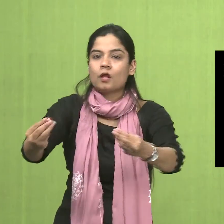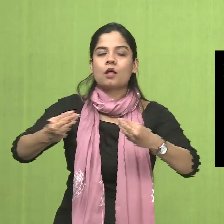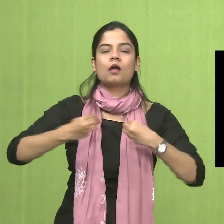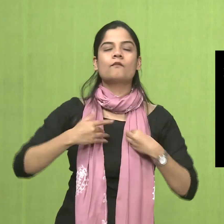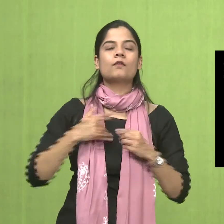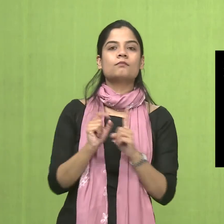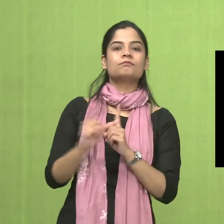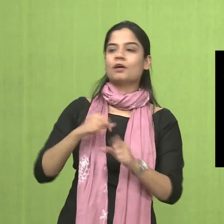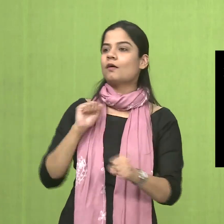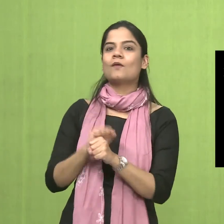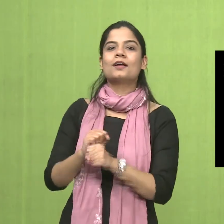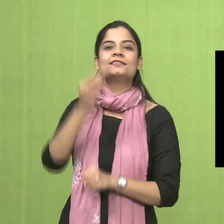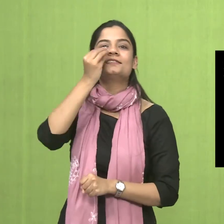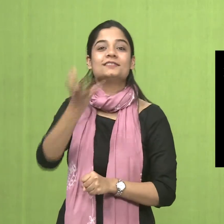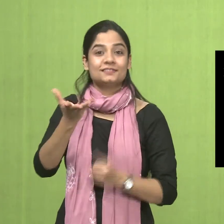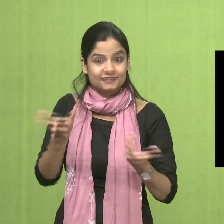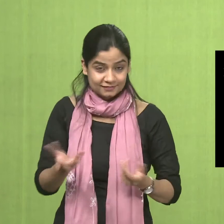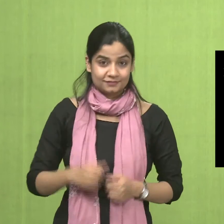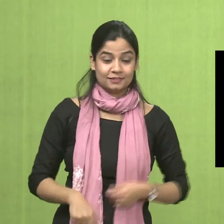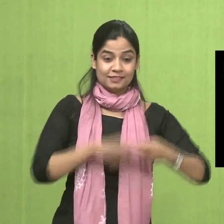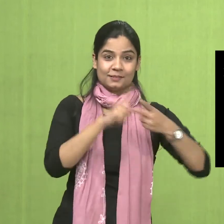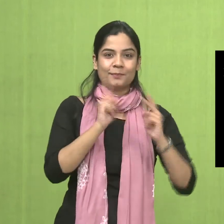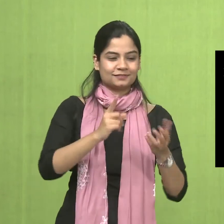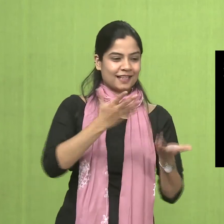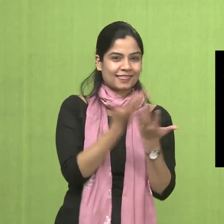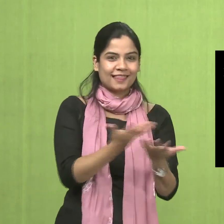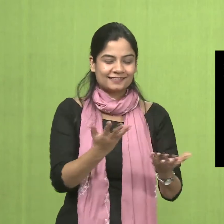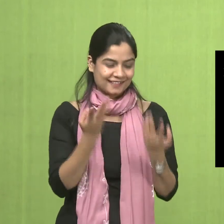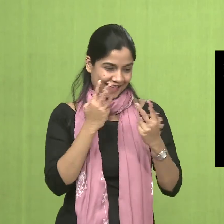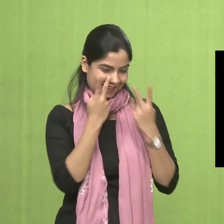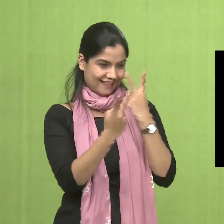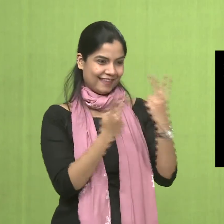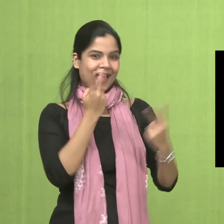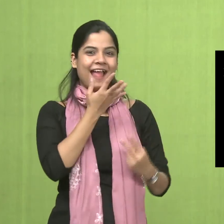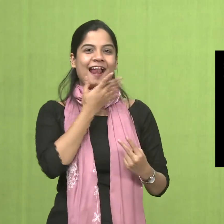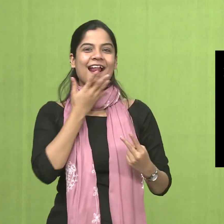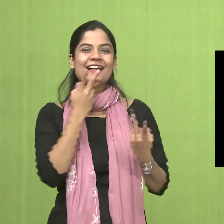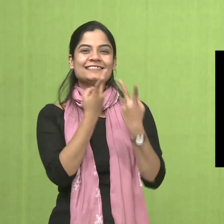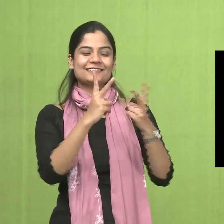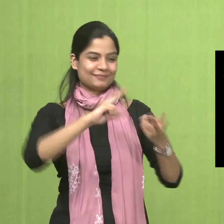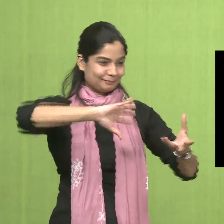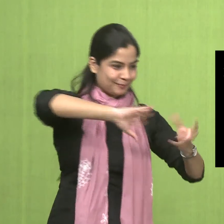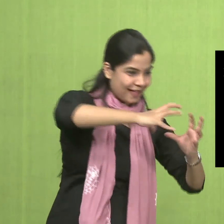on. It gives you good energy to work to. And second thing is, use bright colored containers and patterned